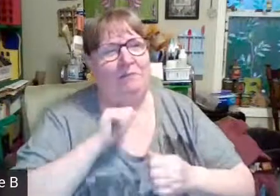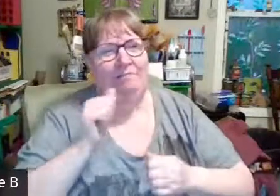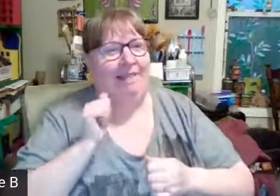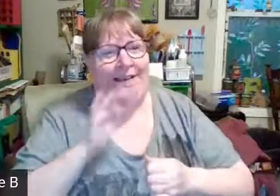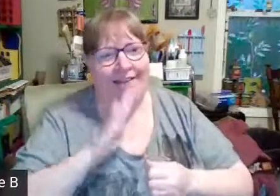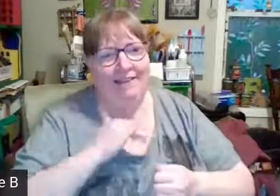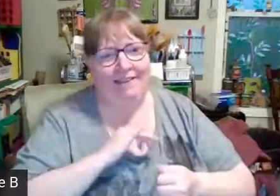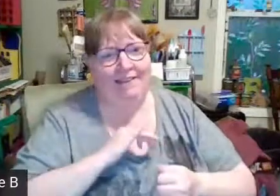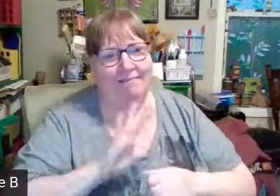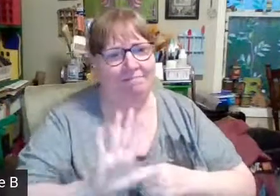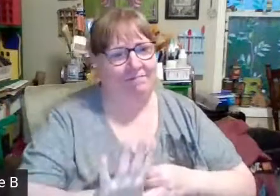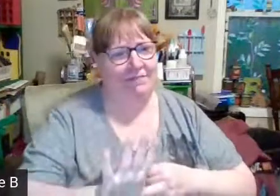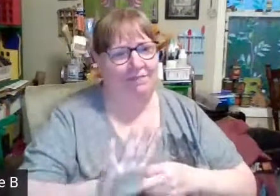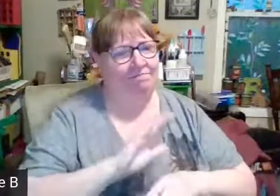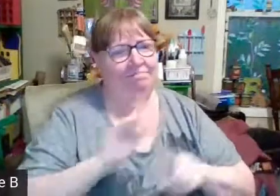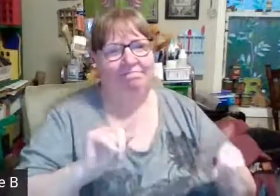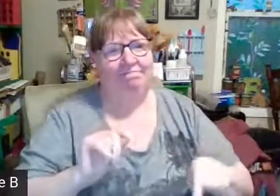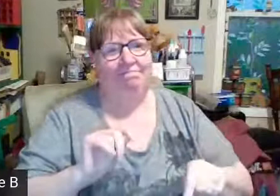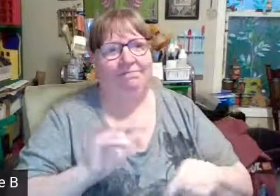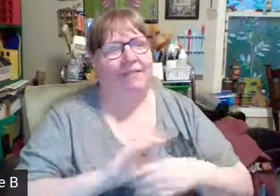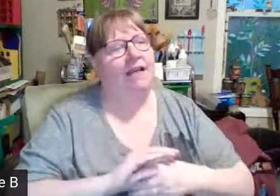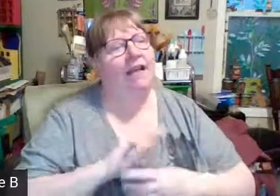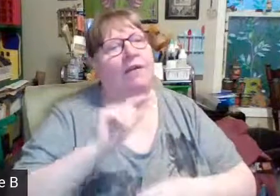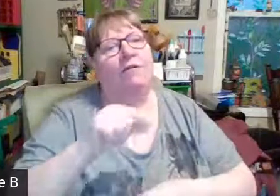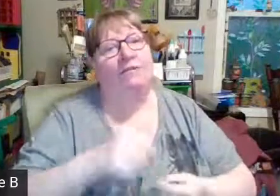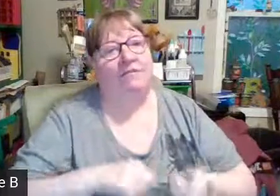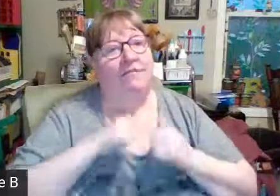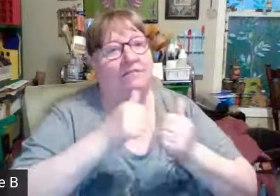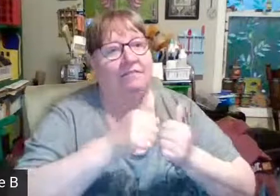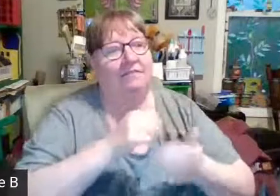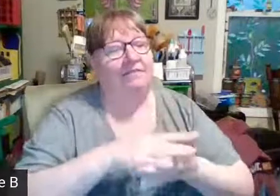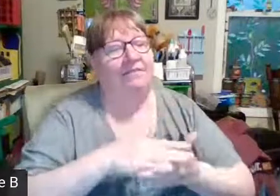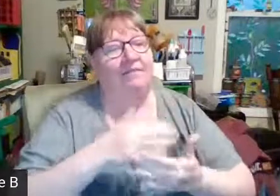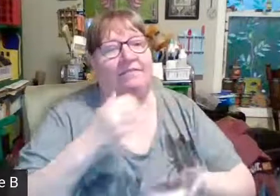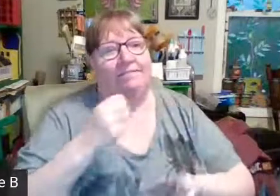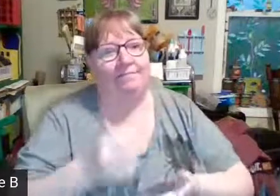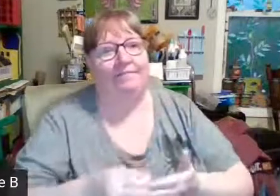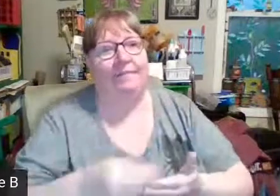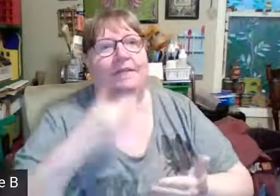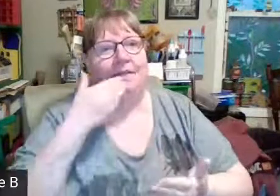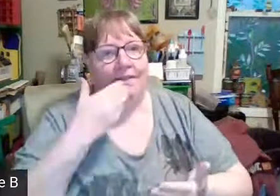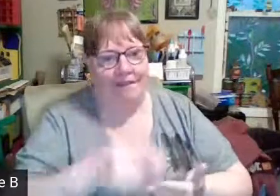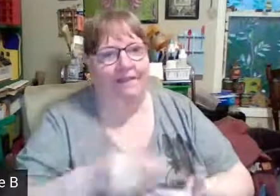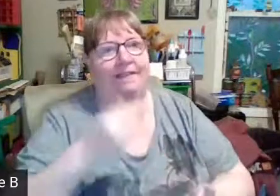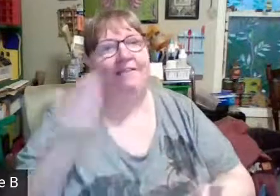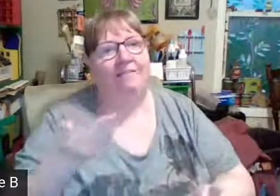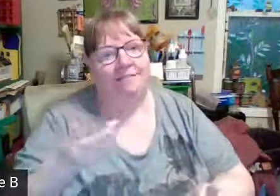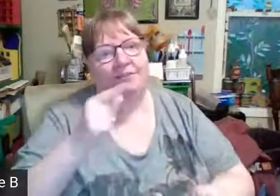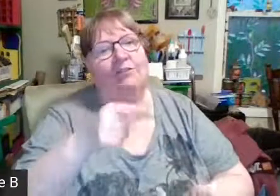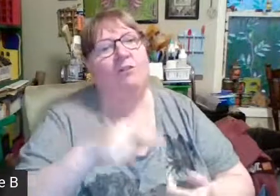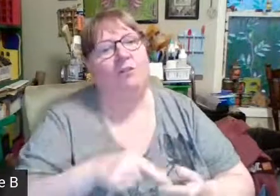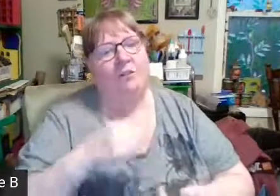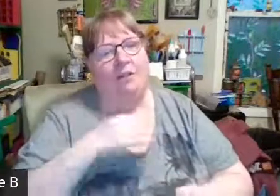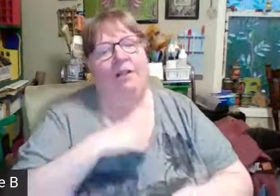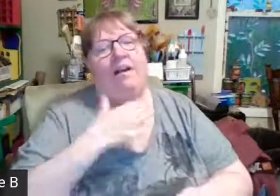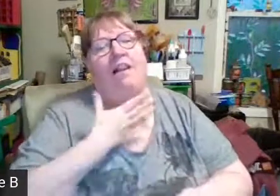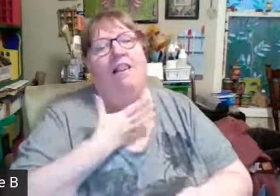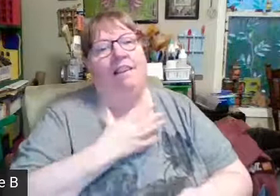most major items on your list is, you know, your likes and your dislikes, your favorites and